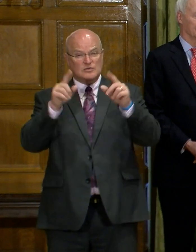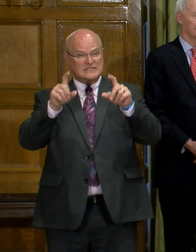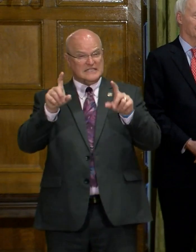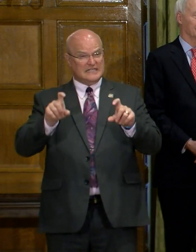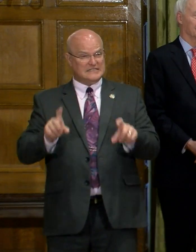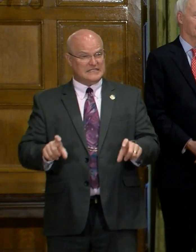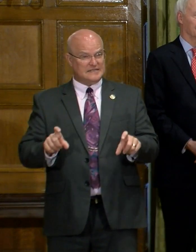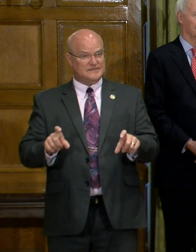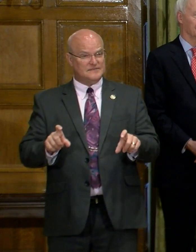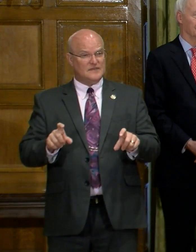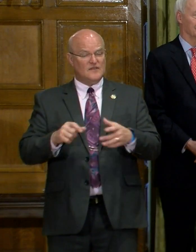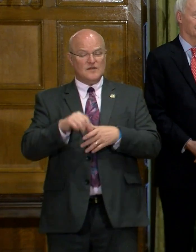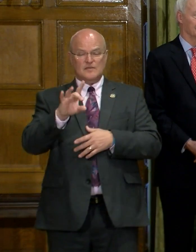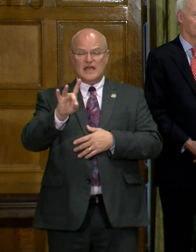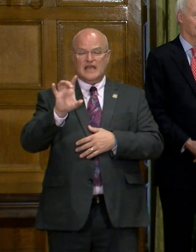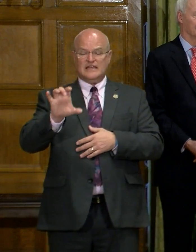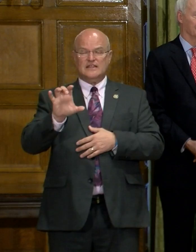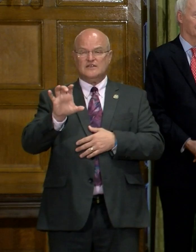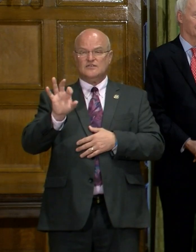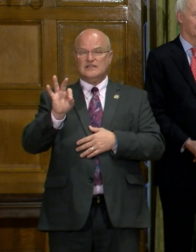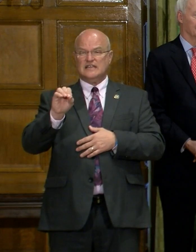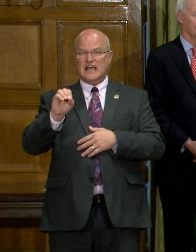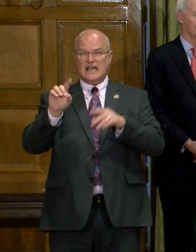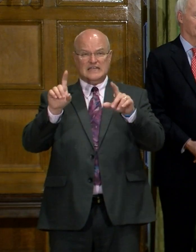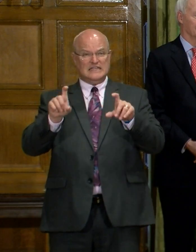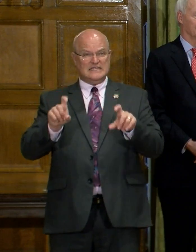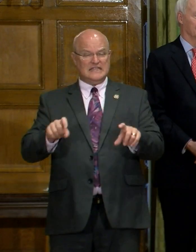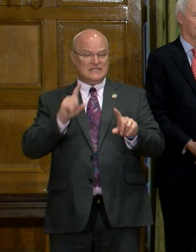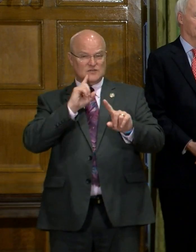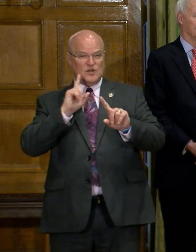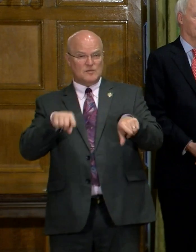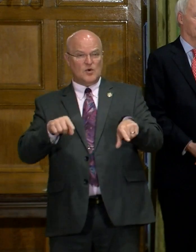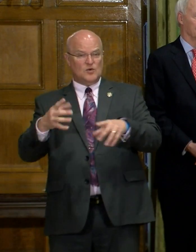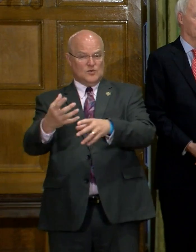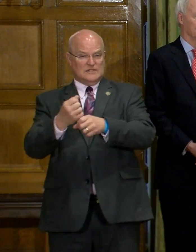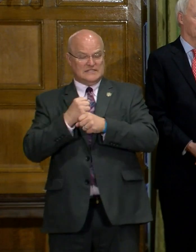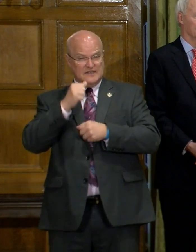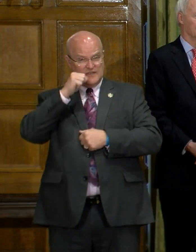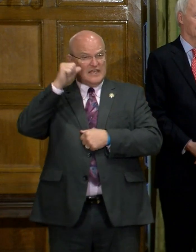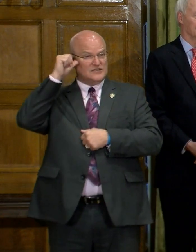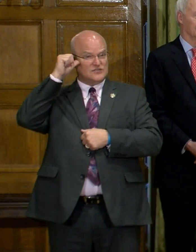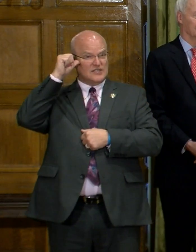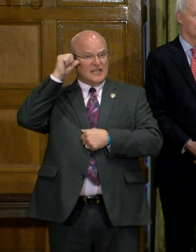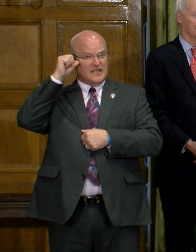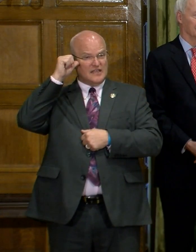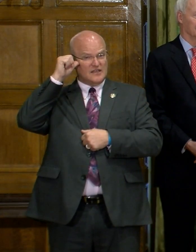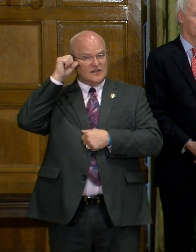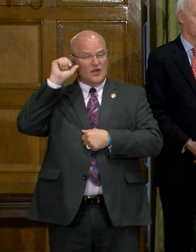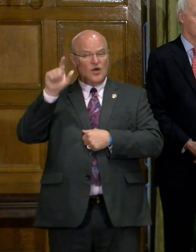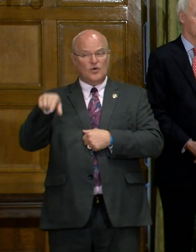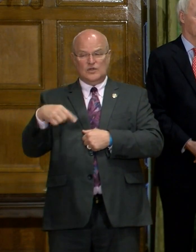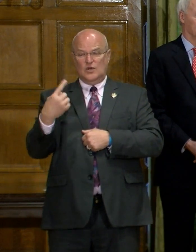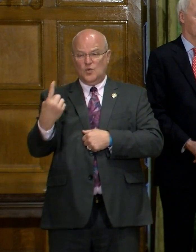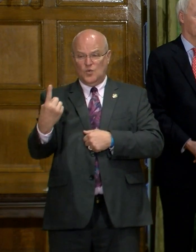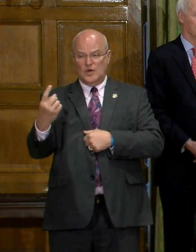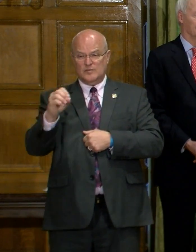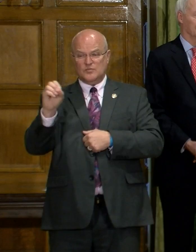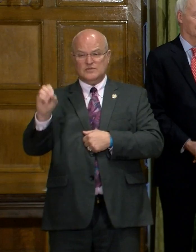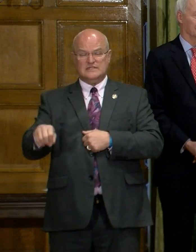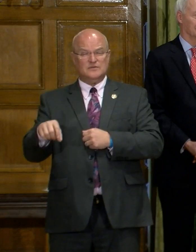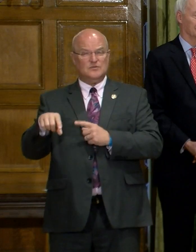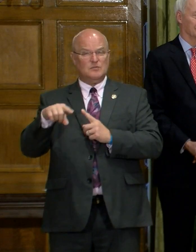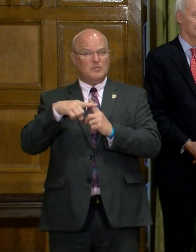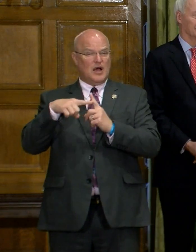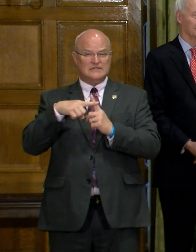testing. Of the 890 tests reports that we received yesterday, only 1% of them were